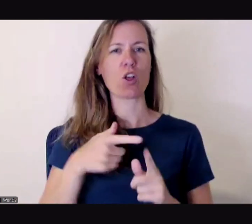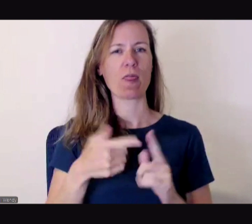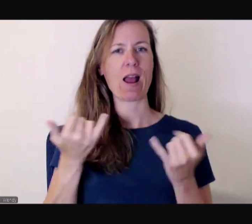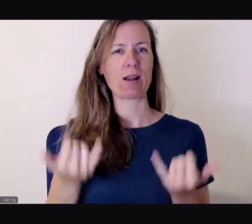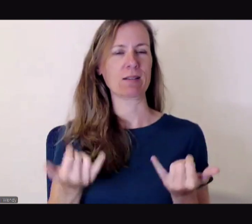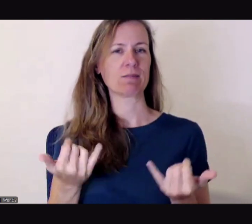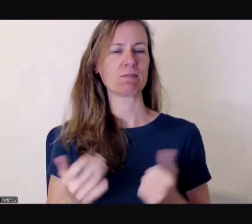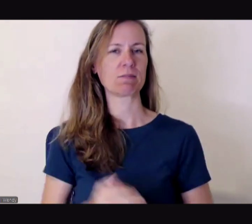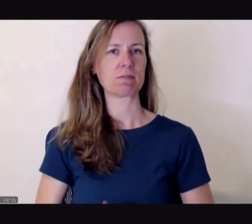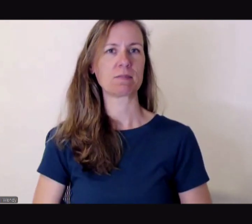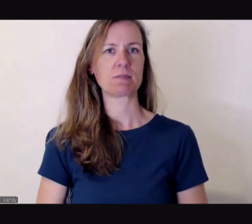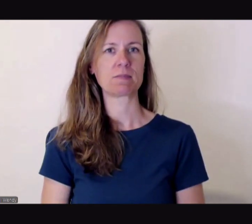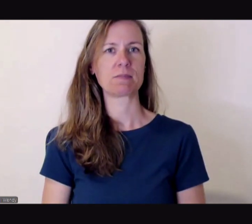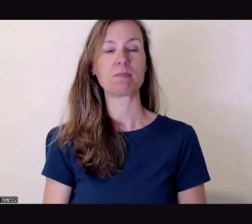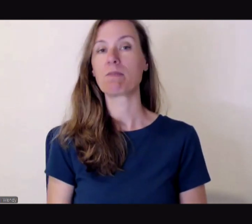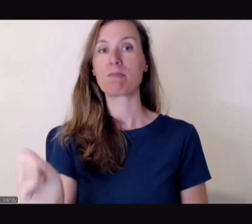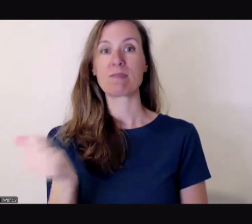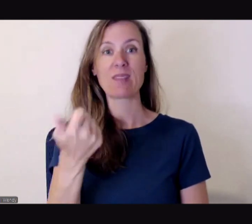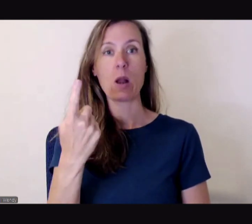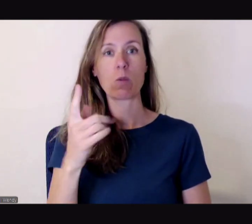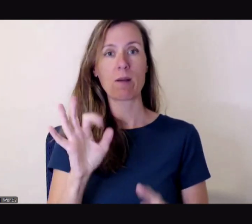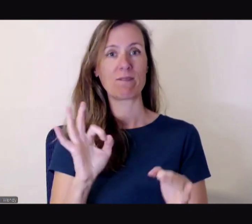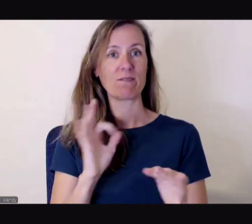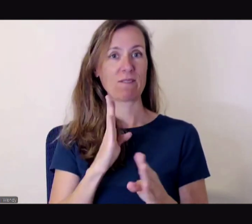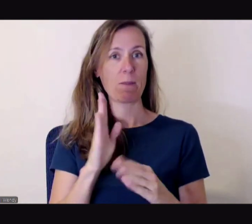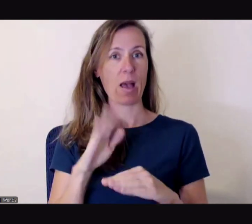Is there any resident input online?